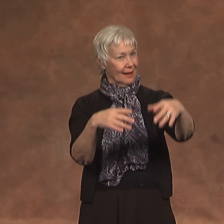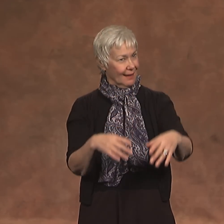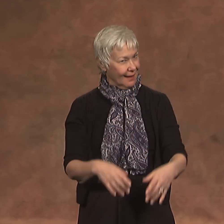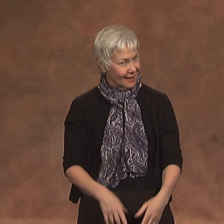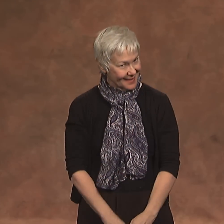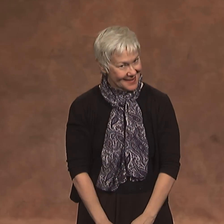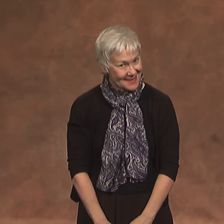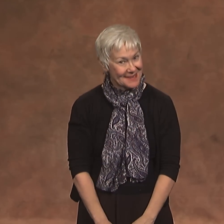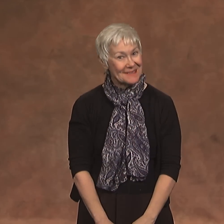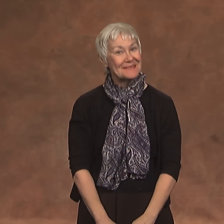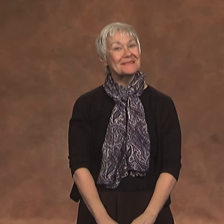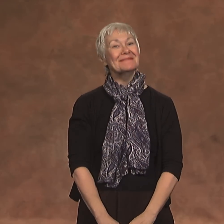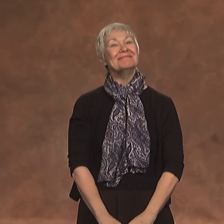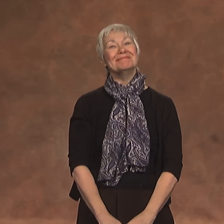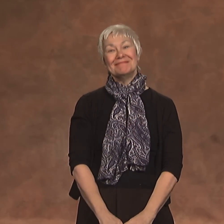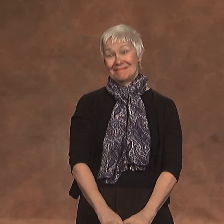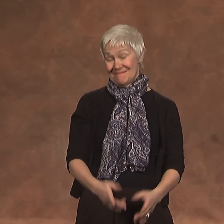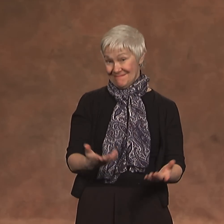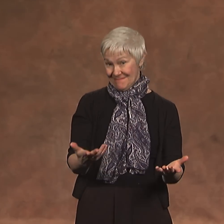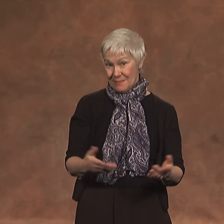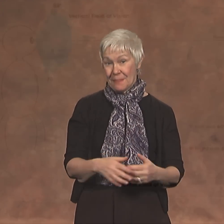to maximize visual access.